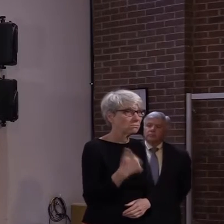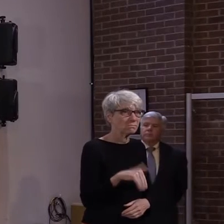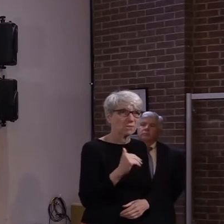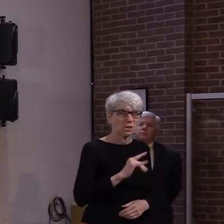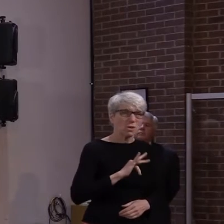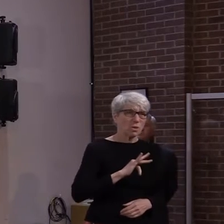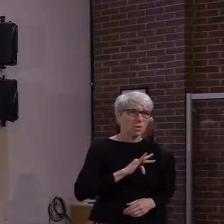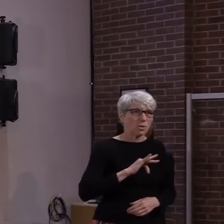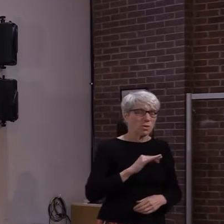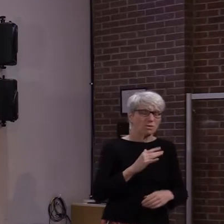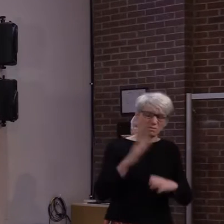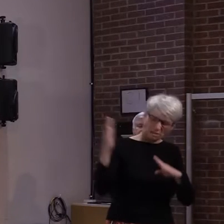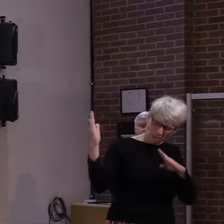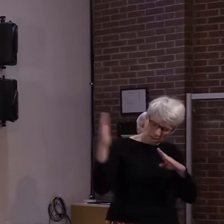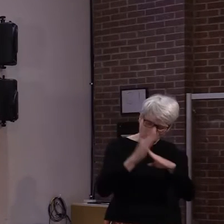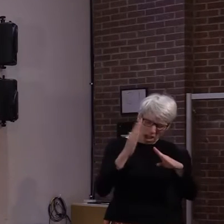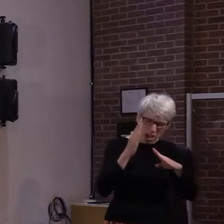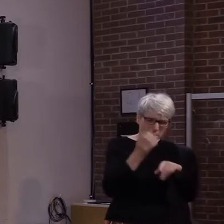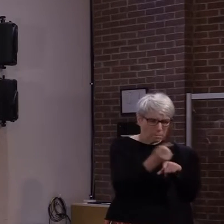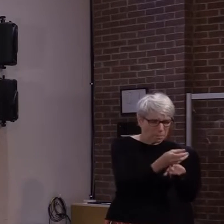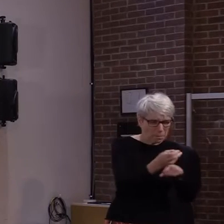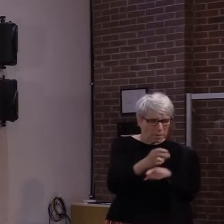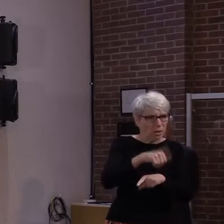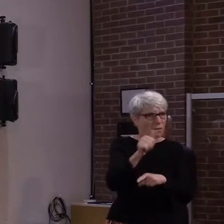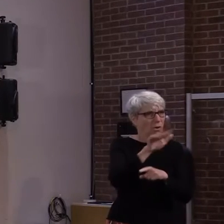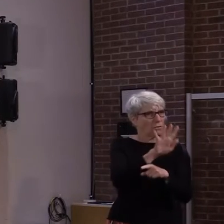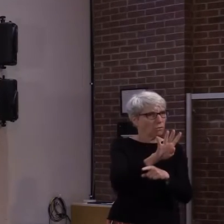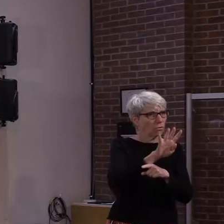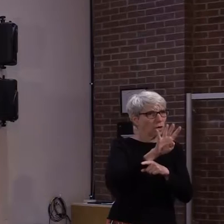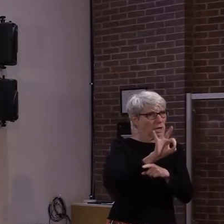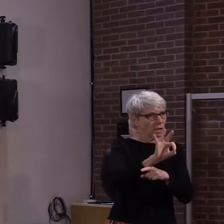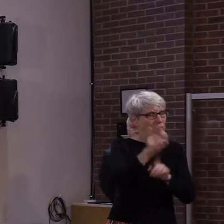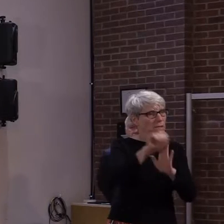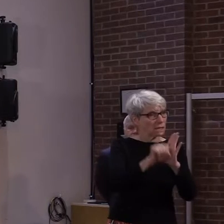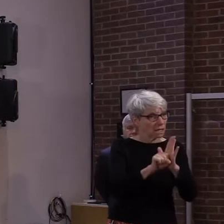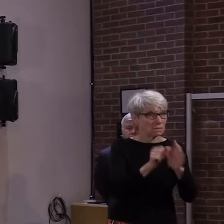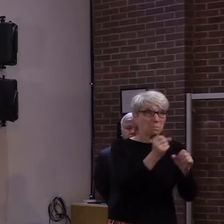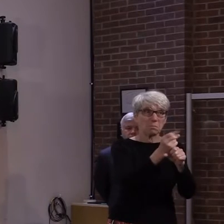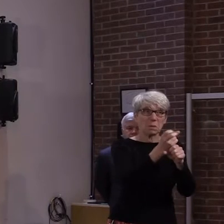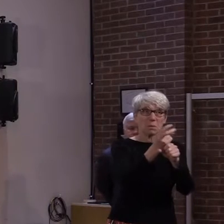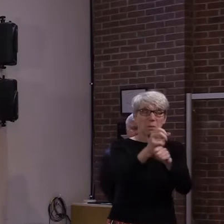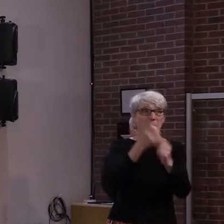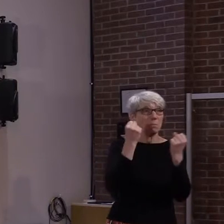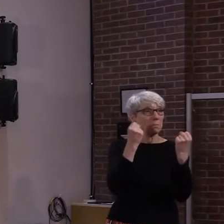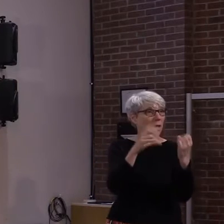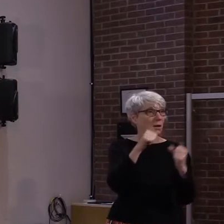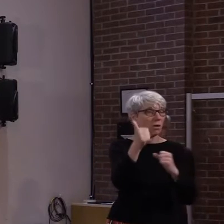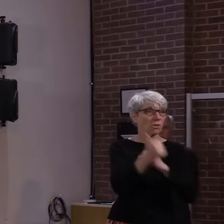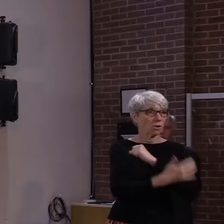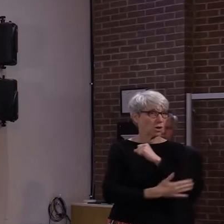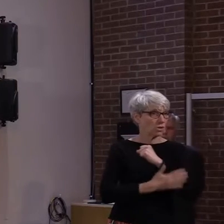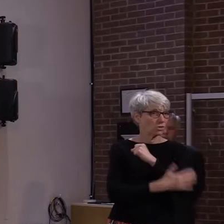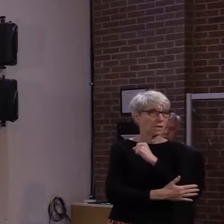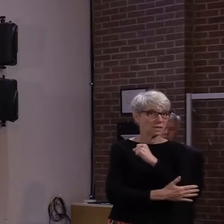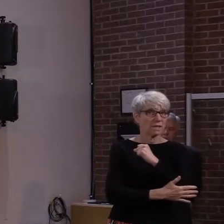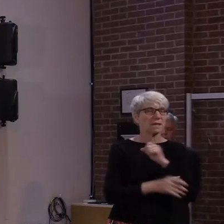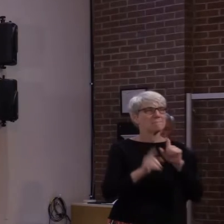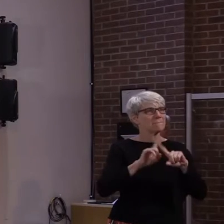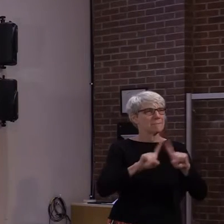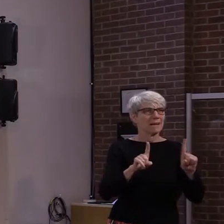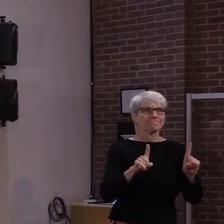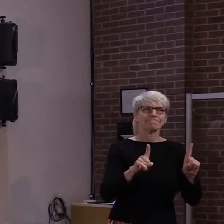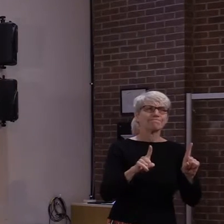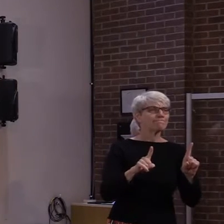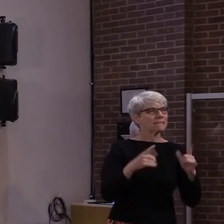vaccination rates in the world, it can still be highly beneficial for the public to have extra protection right now during this